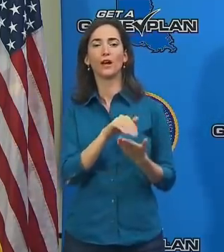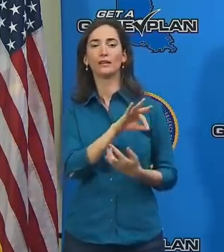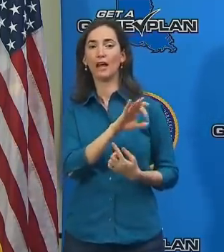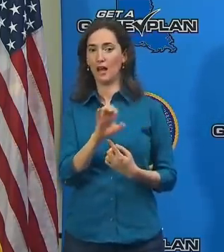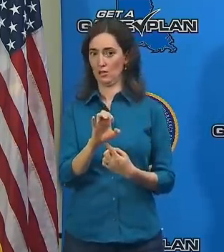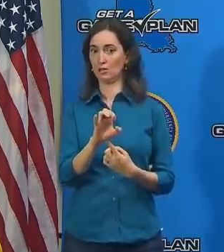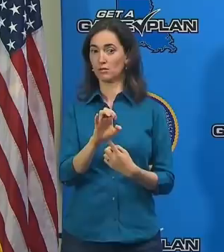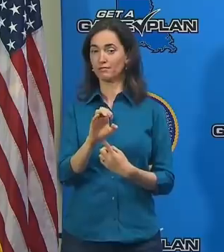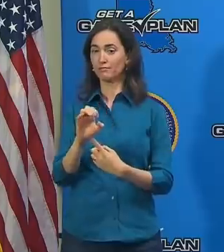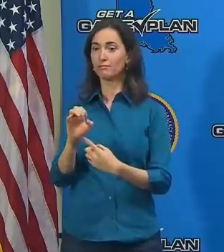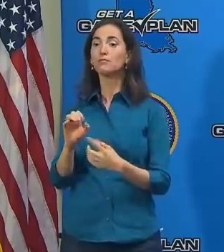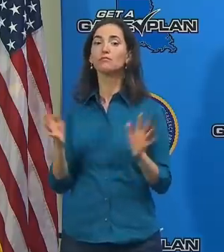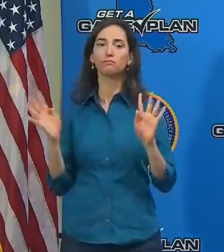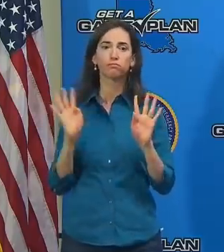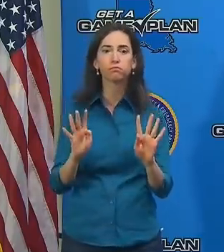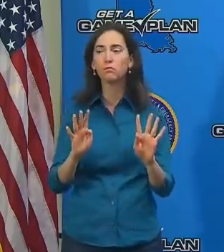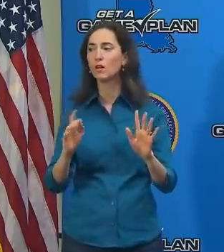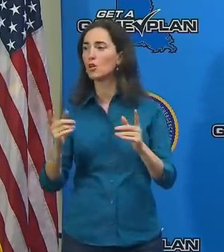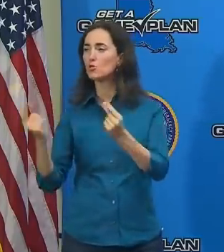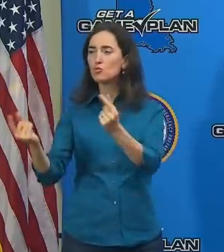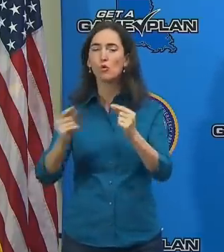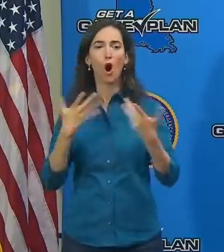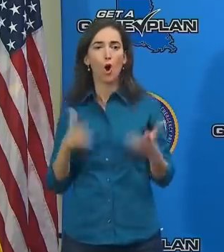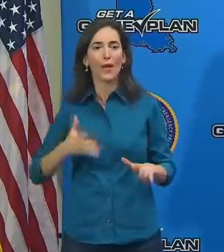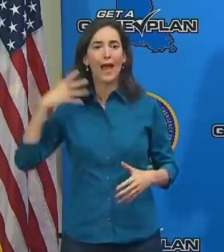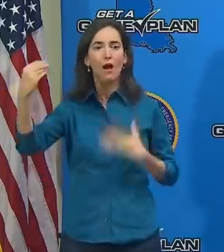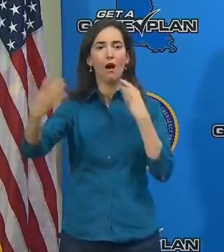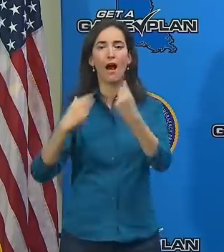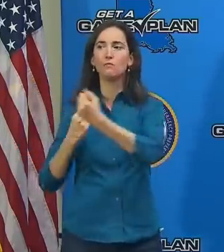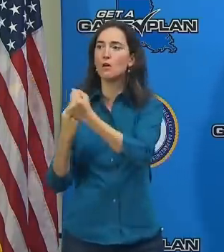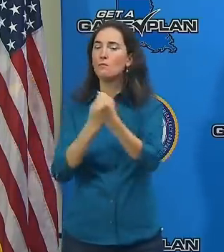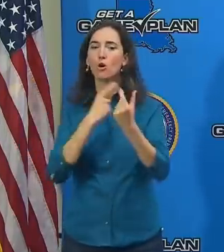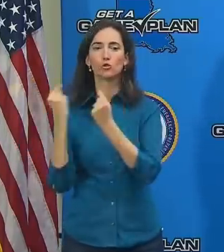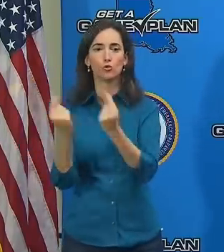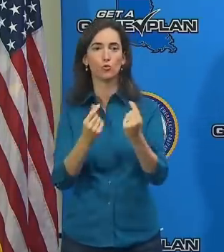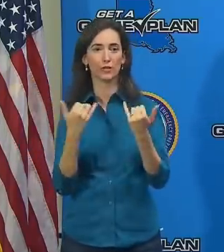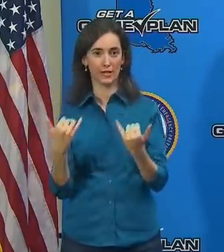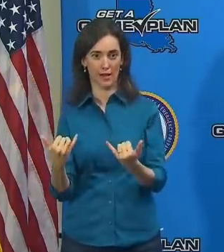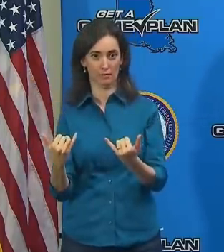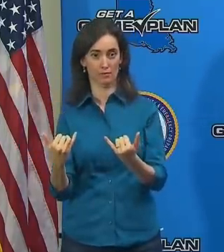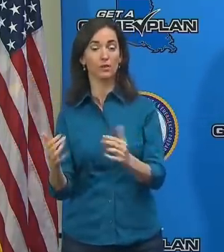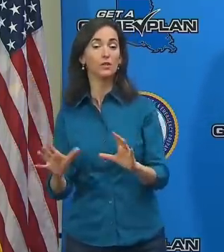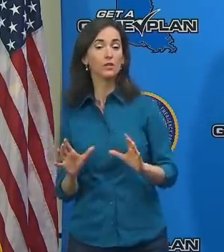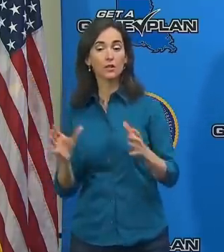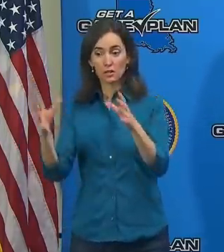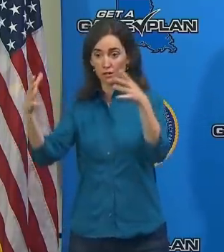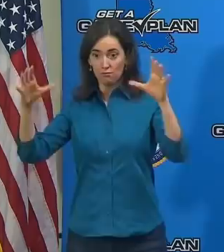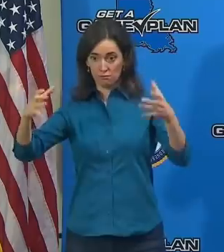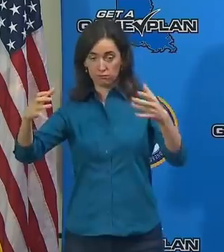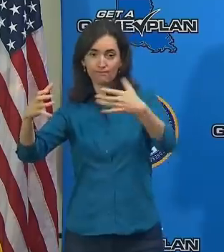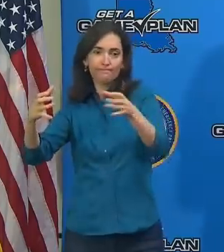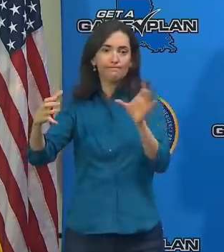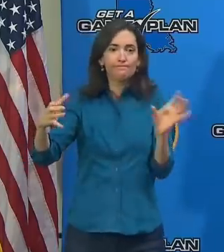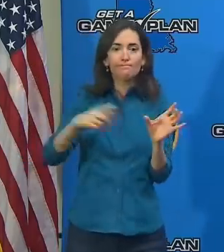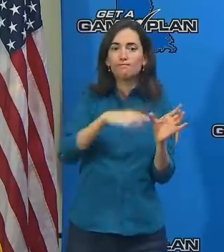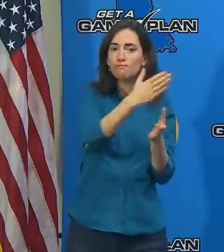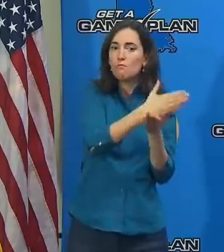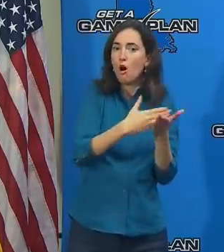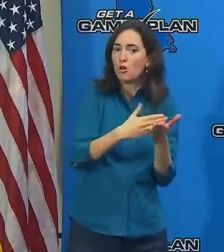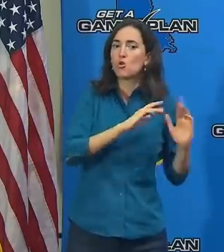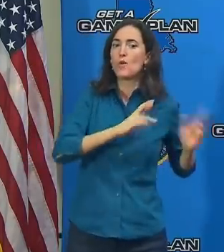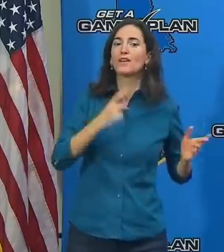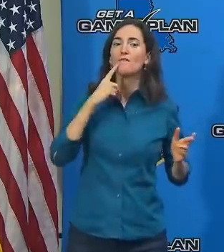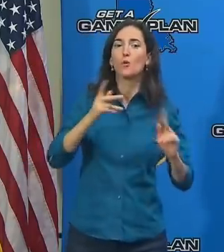are out in support of current operations. Just on the search and rescue assets of the National Guard, they're staged